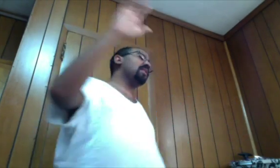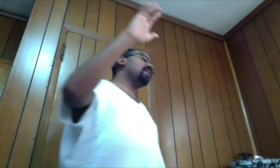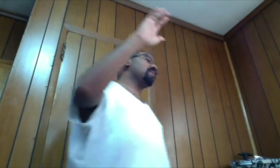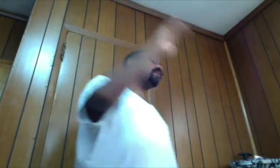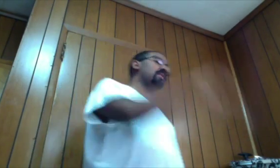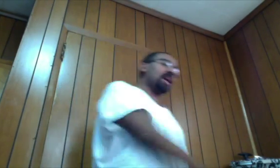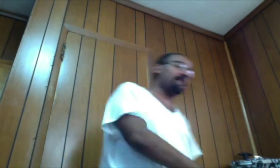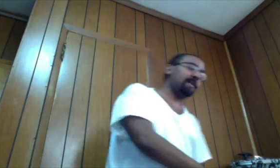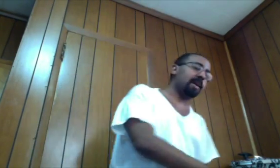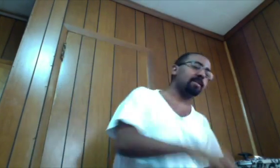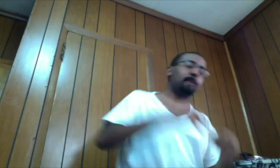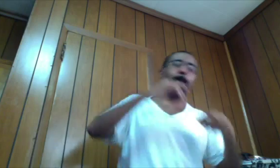They win that fight.